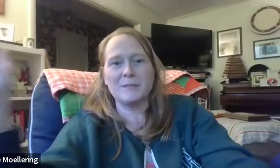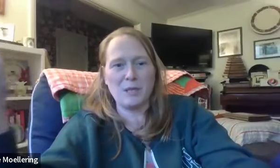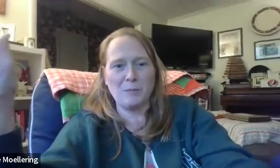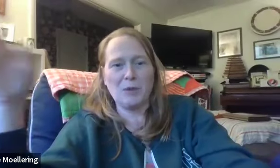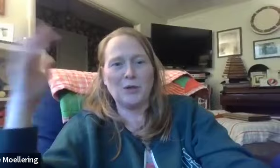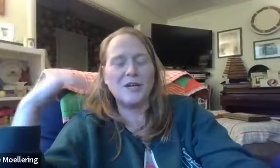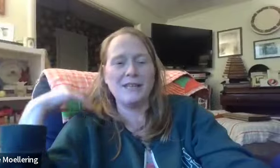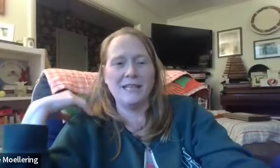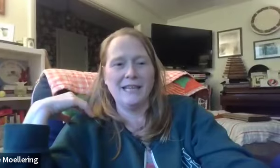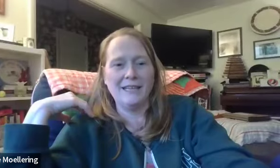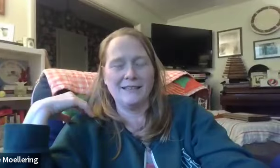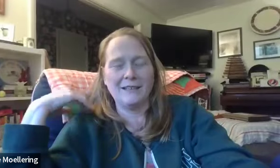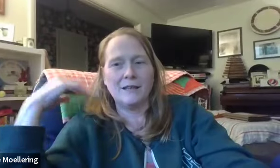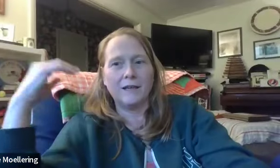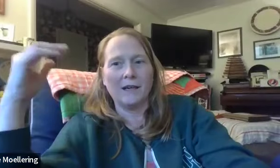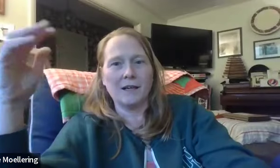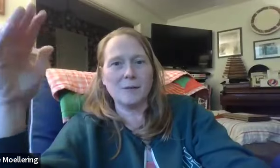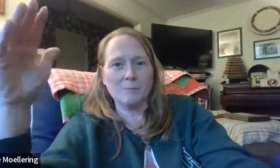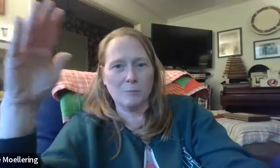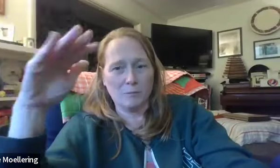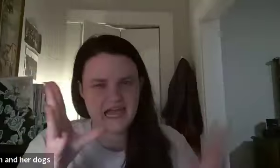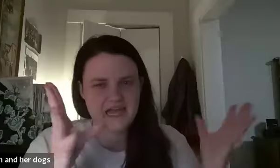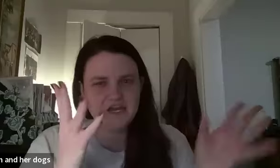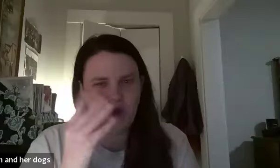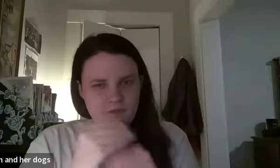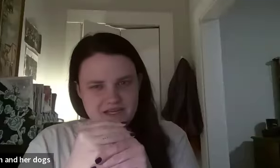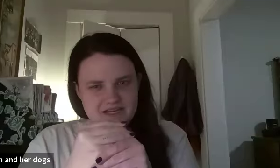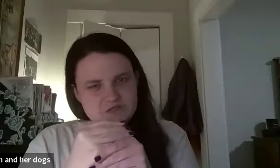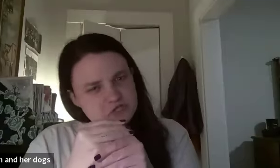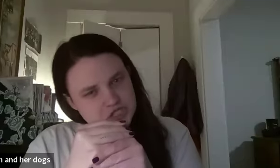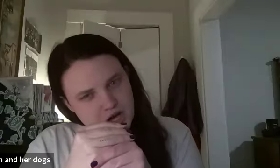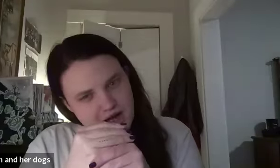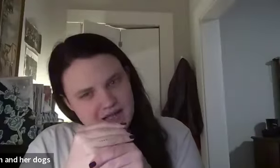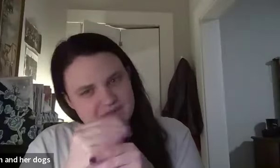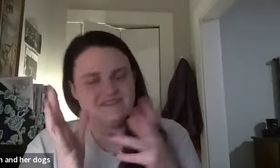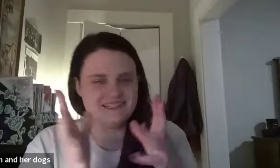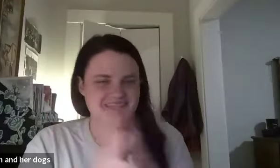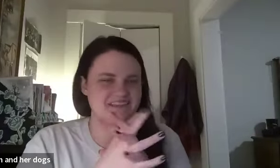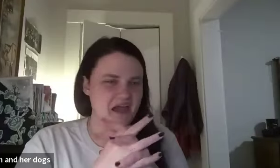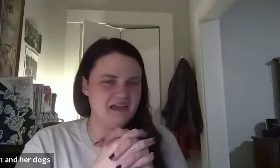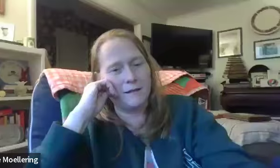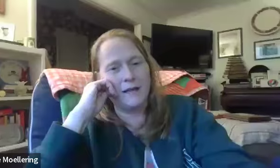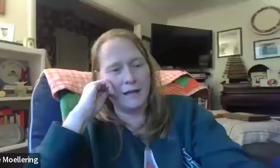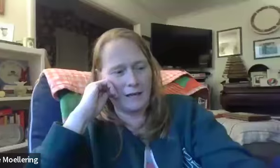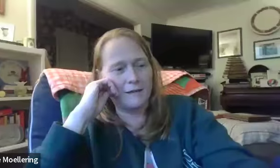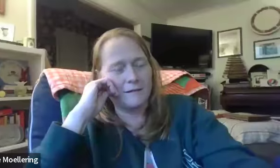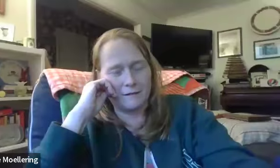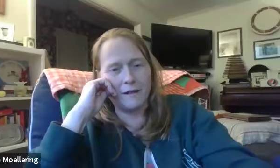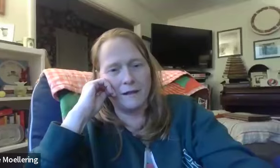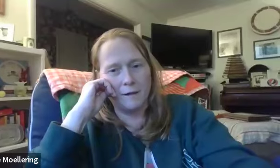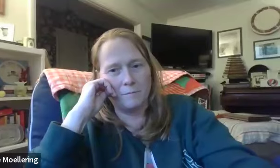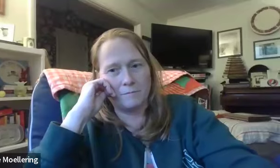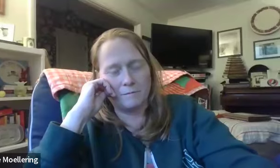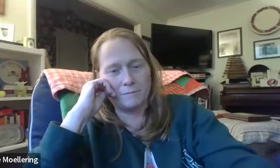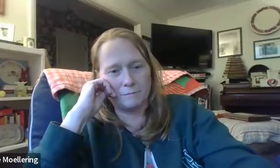and people, and then come. places adding on because it's with jobs and things like that. Yeah, yeah, yeah, yeah. So definitely, I think if